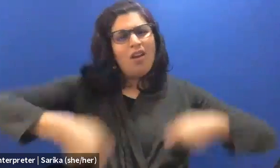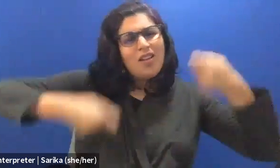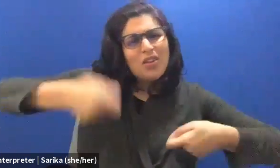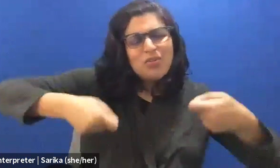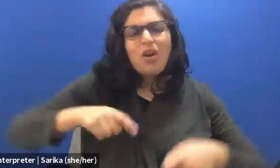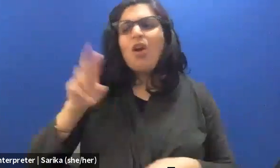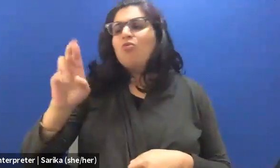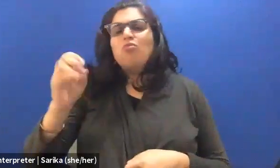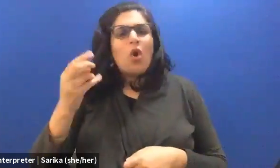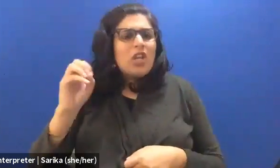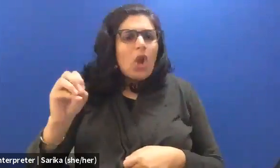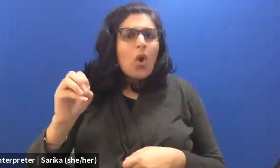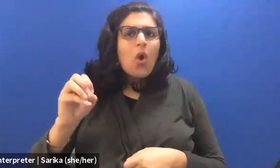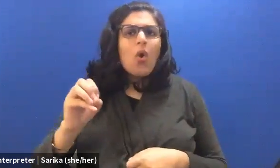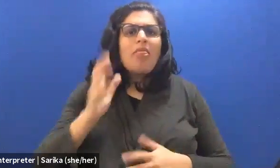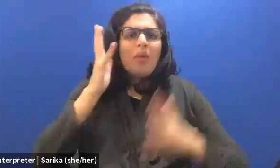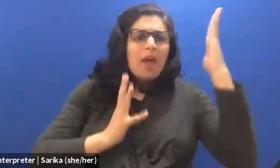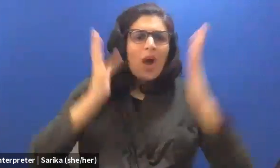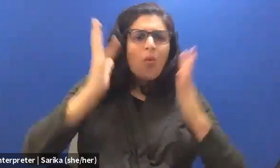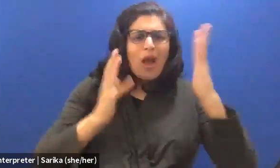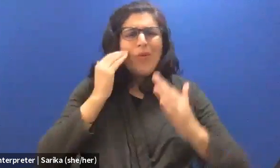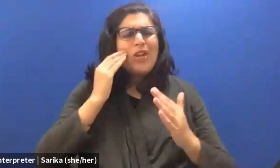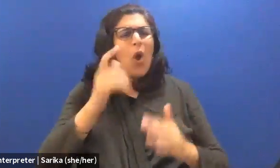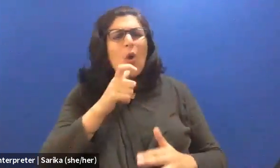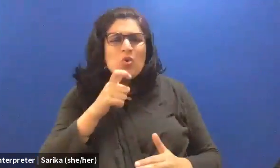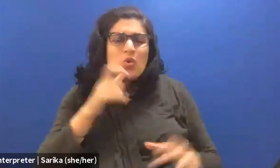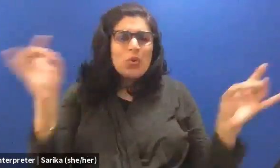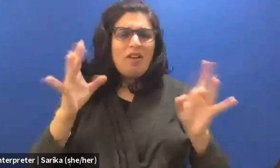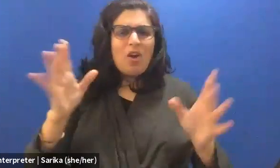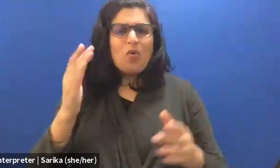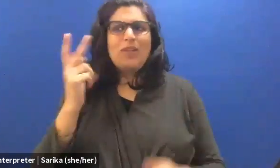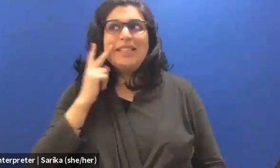at the powwow who's committing violence, and we see their goons or their